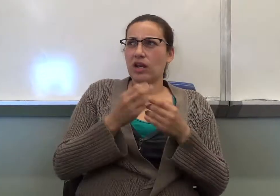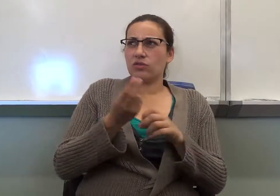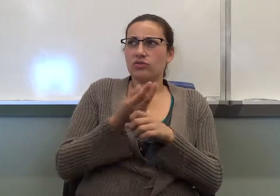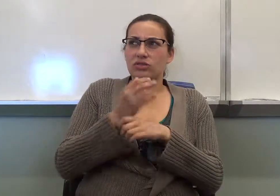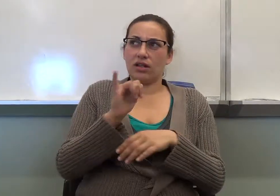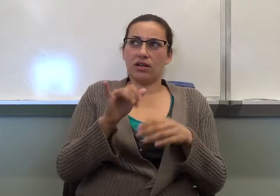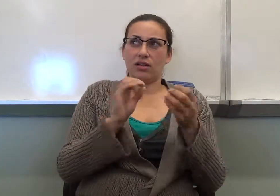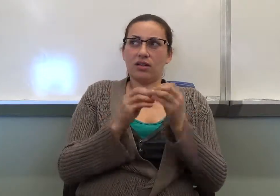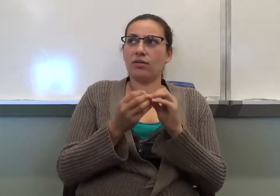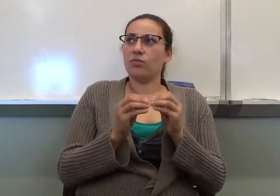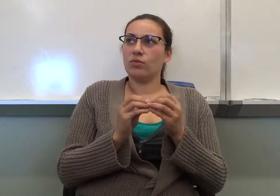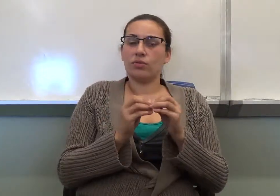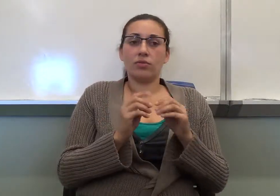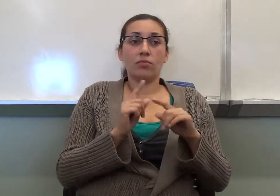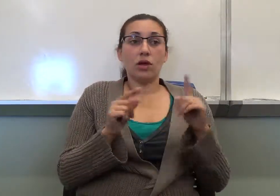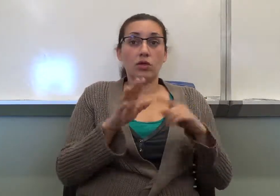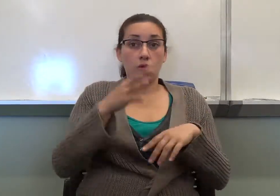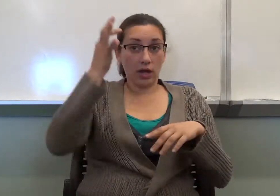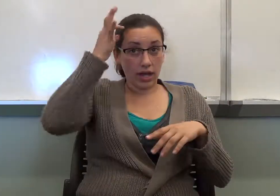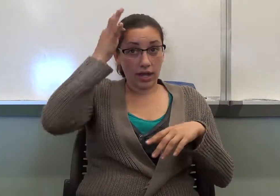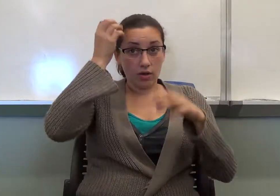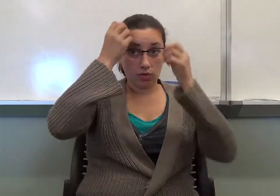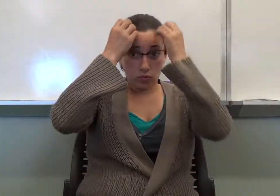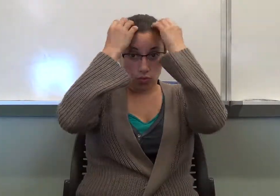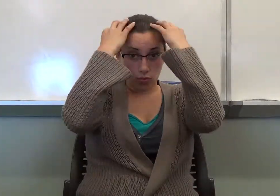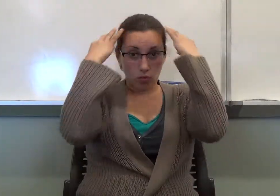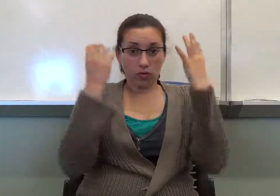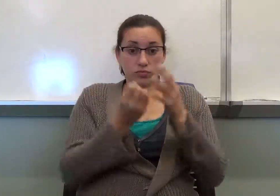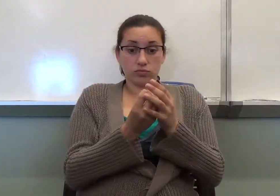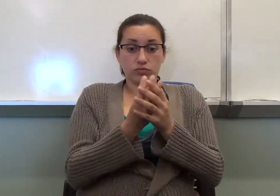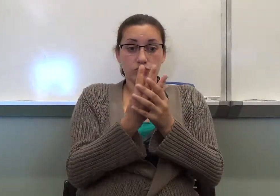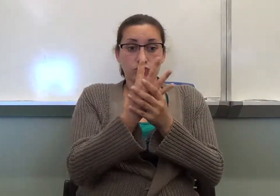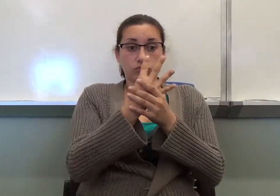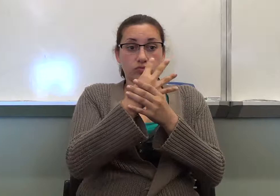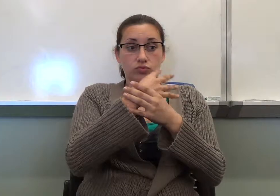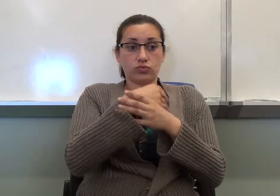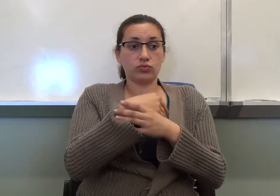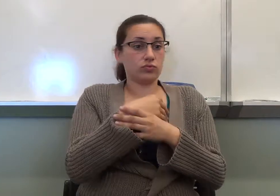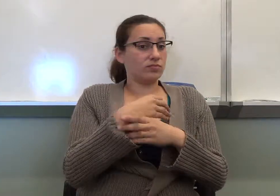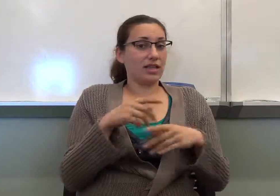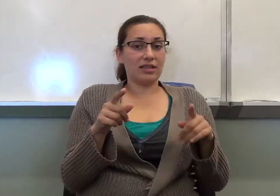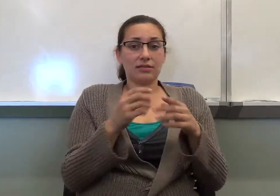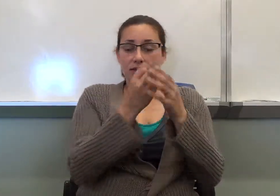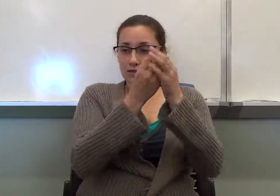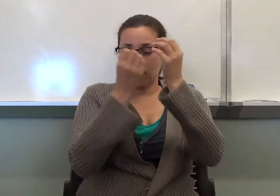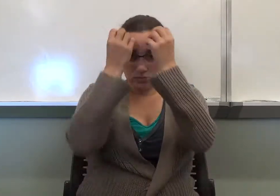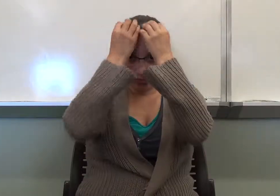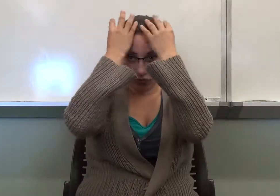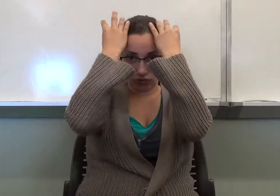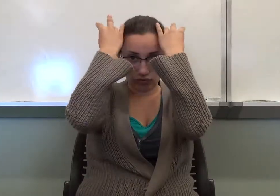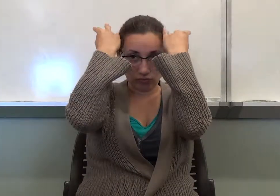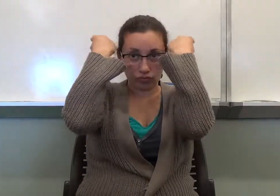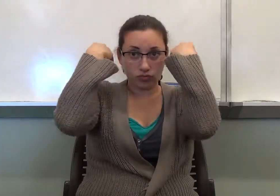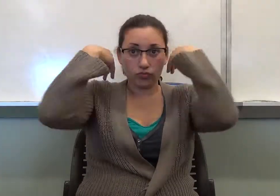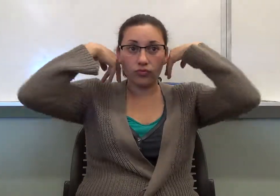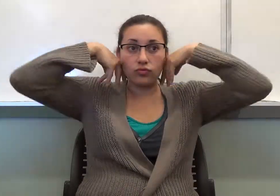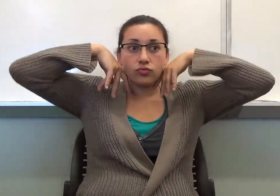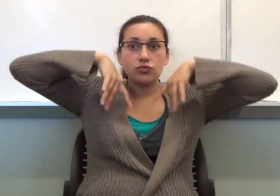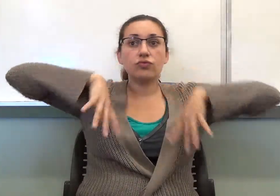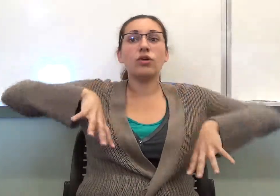out your hair grows according to that number, E. It turns out that all sorts of things change in